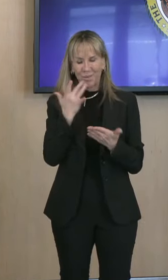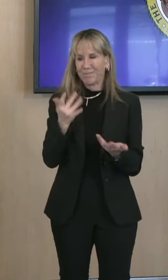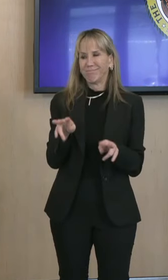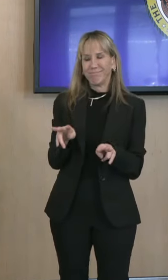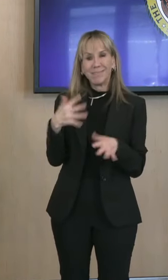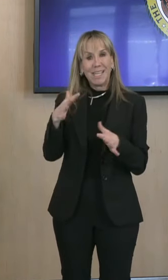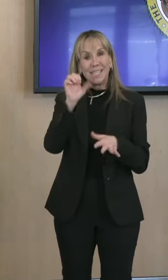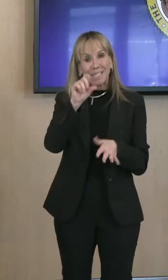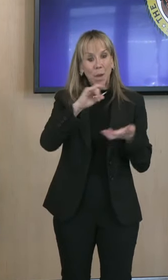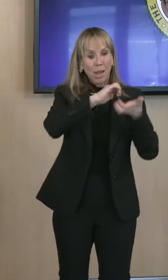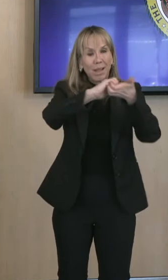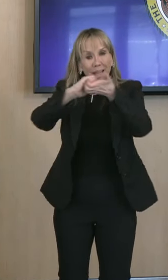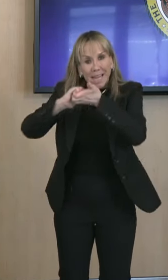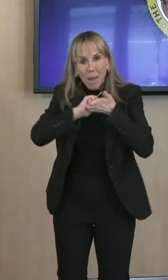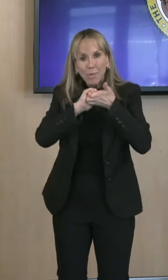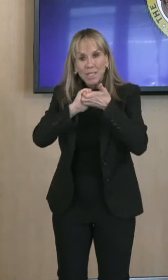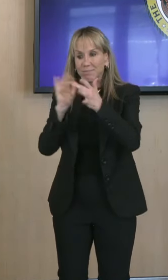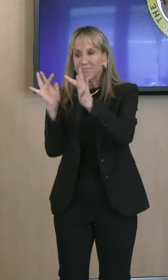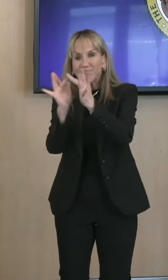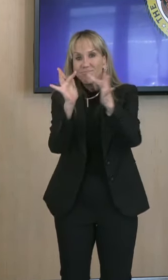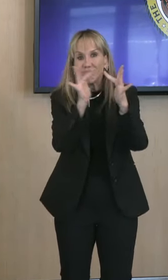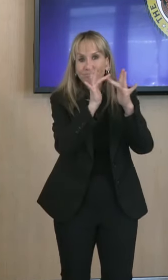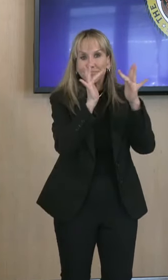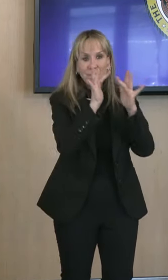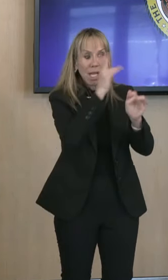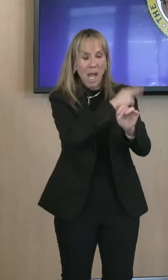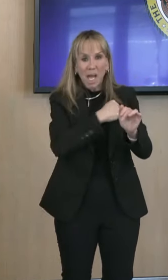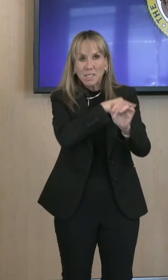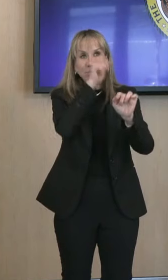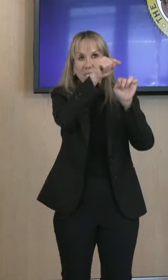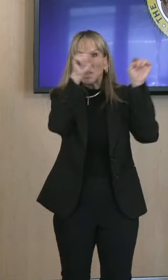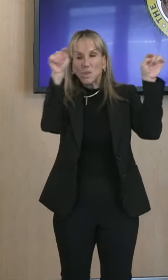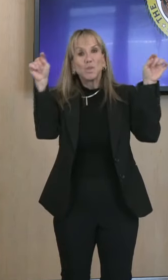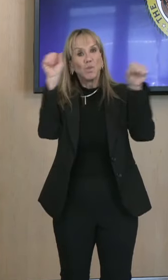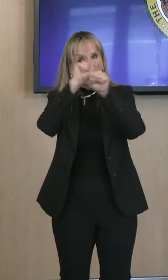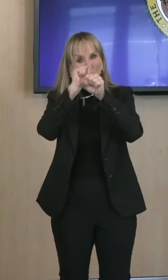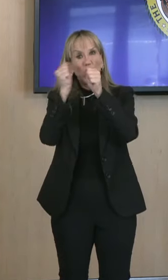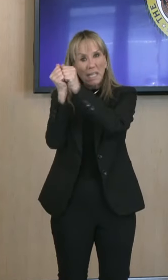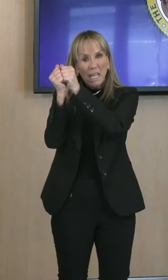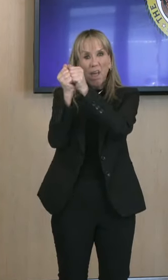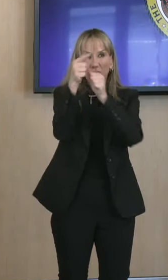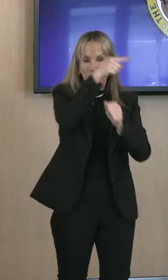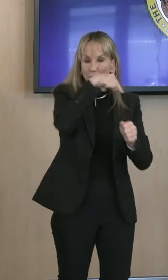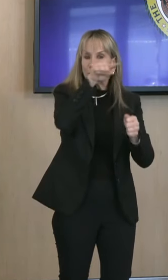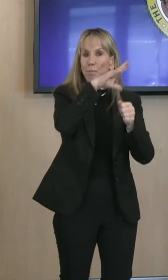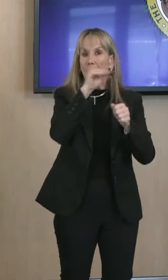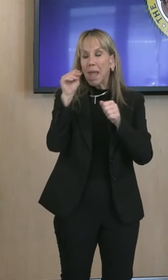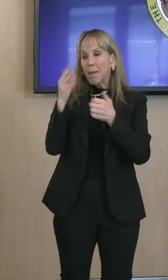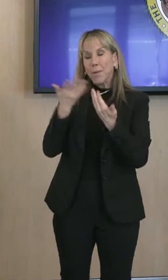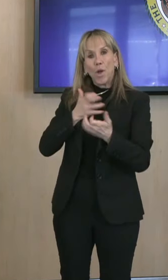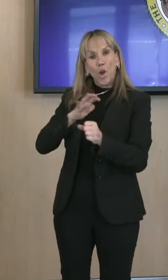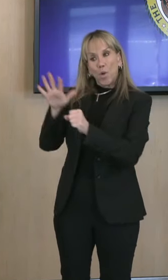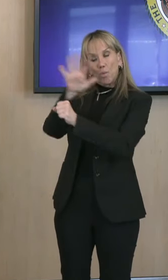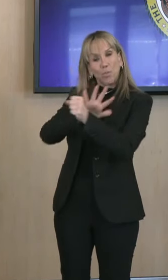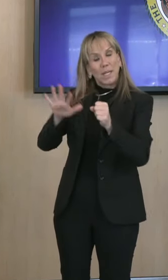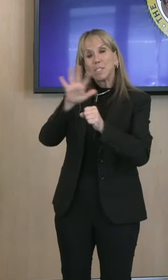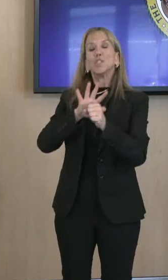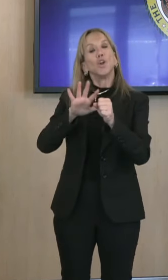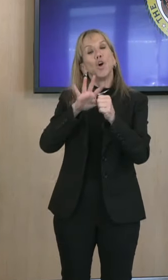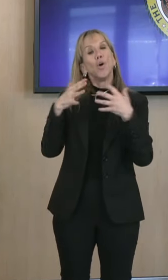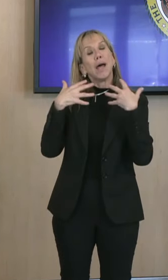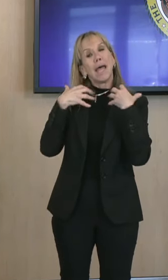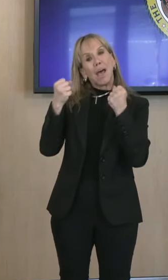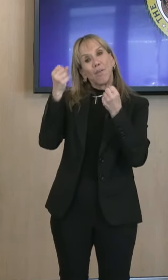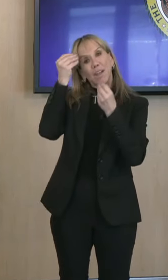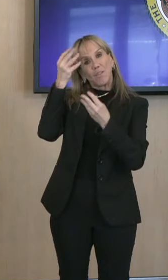There is collaboration happening at the hospital level, and through our regional health information exchange called San